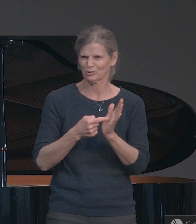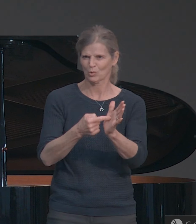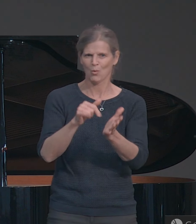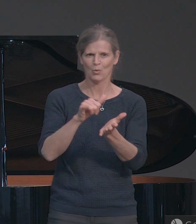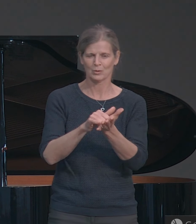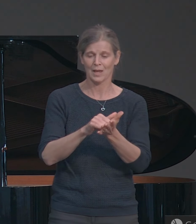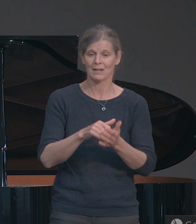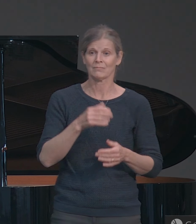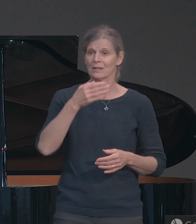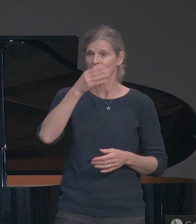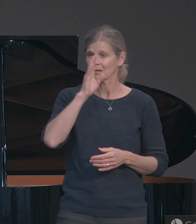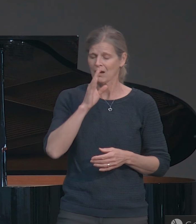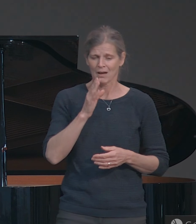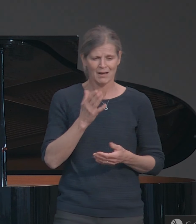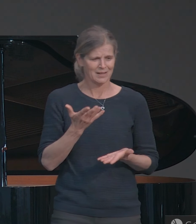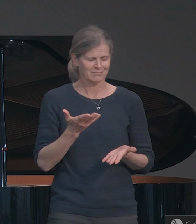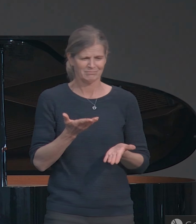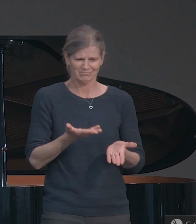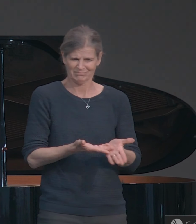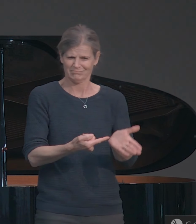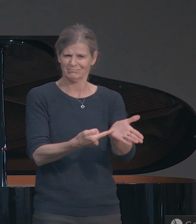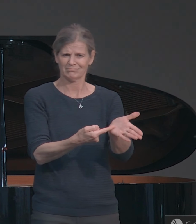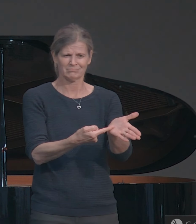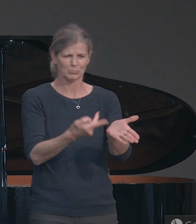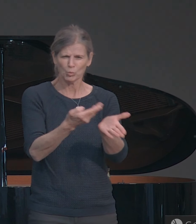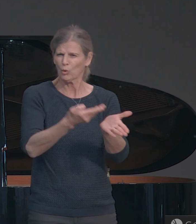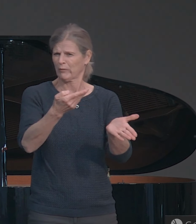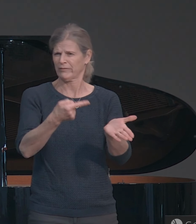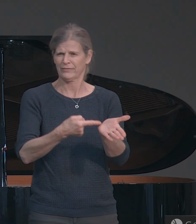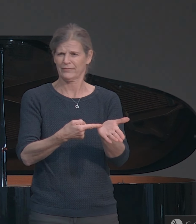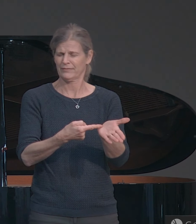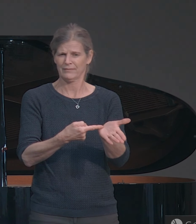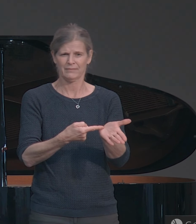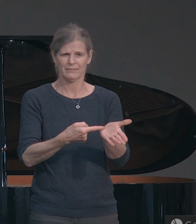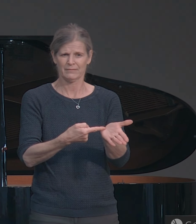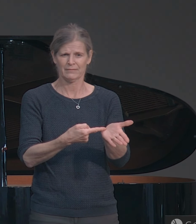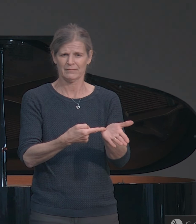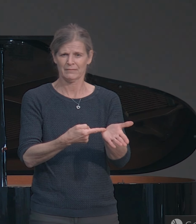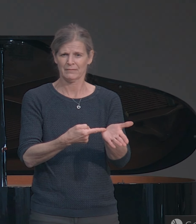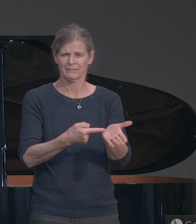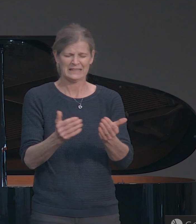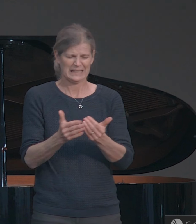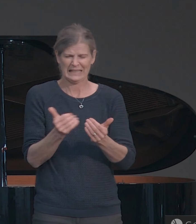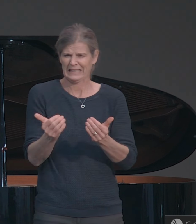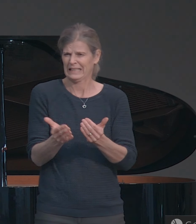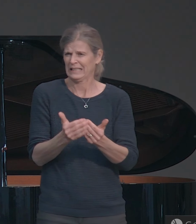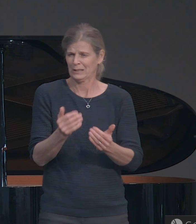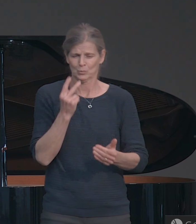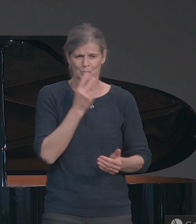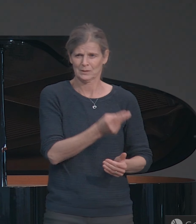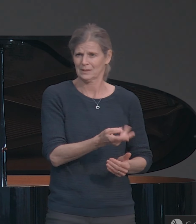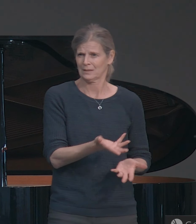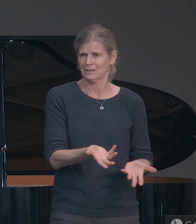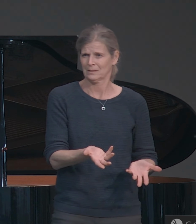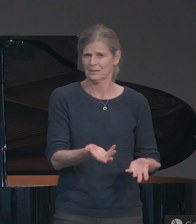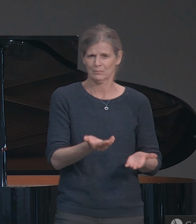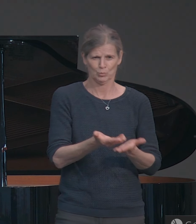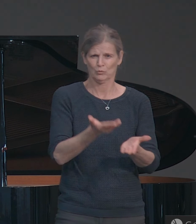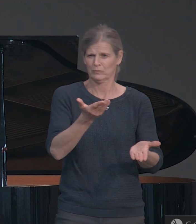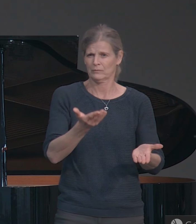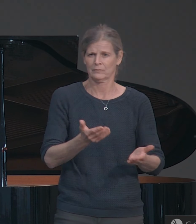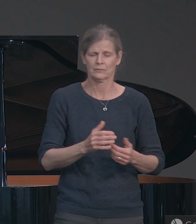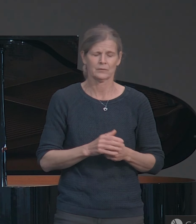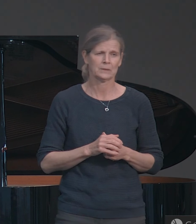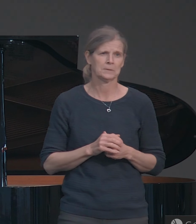God lays out is beyond question. The proof is easy to see.